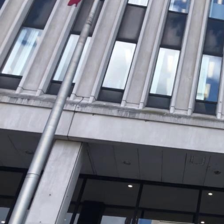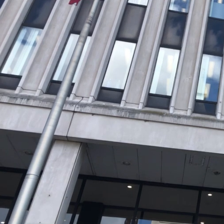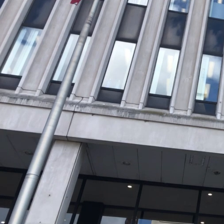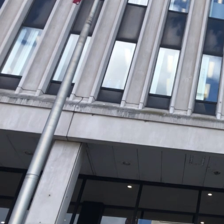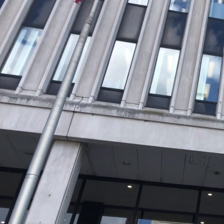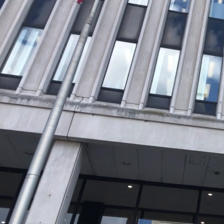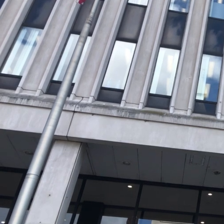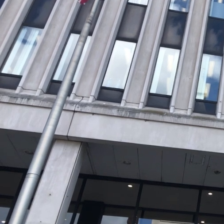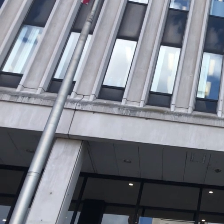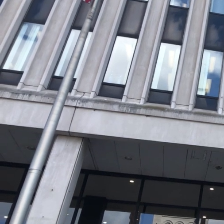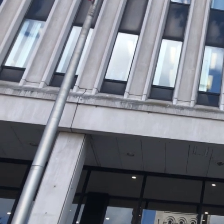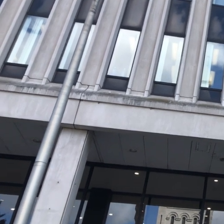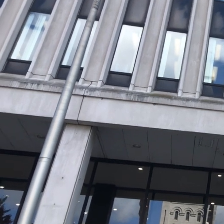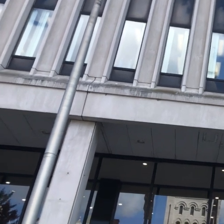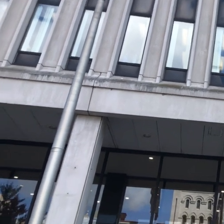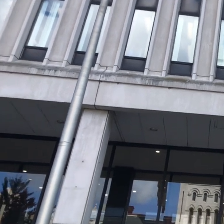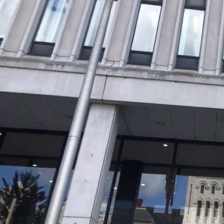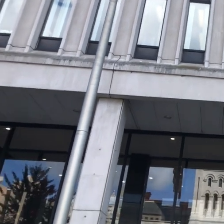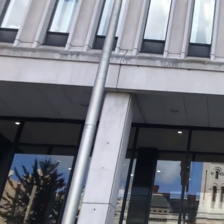Amen.